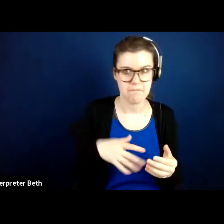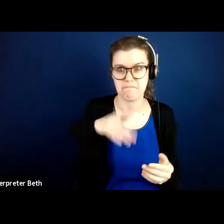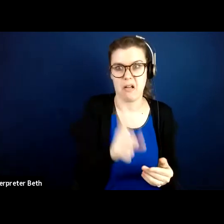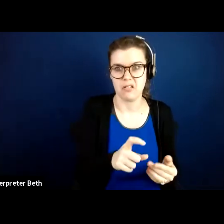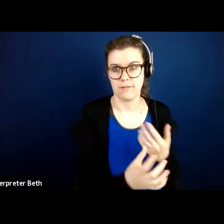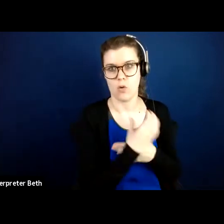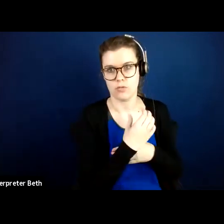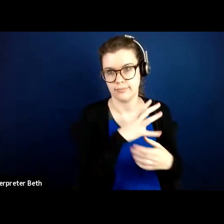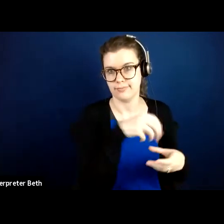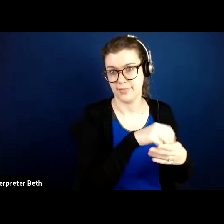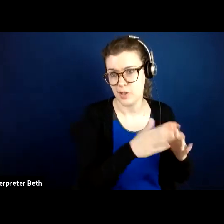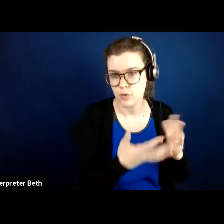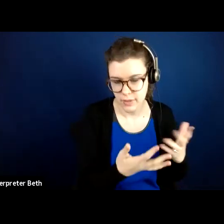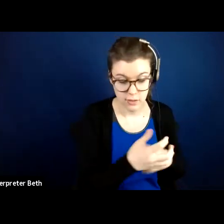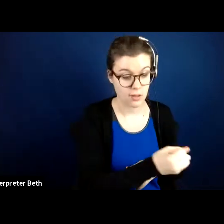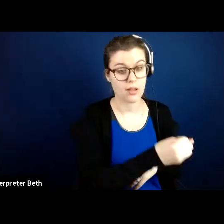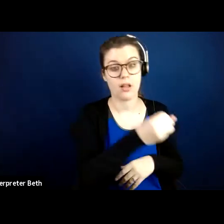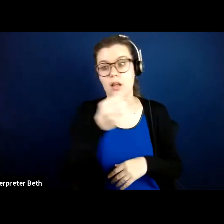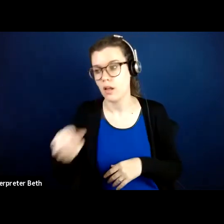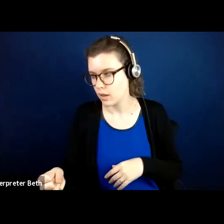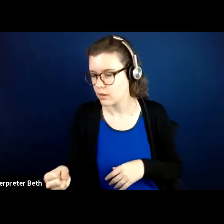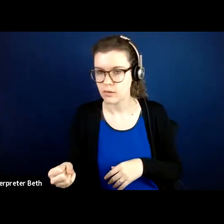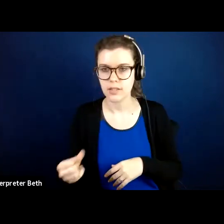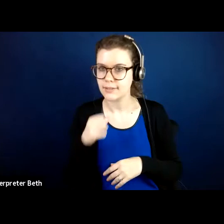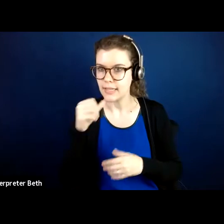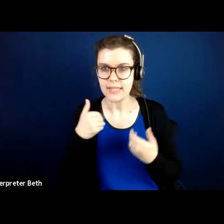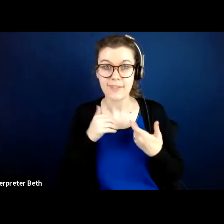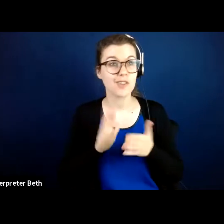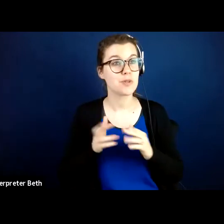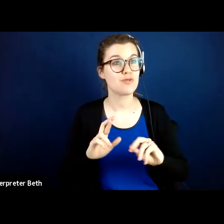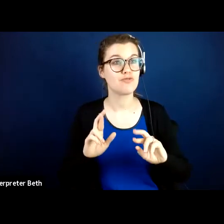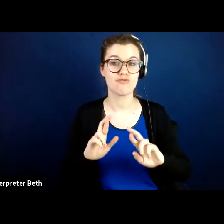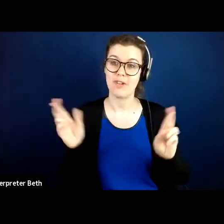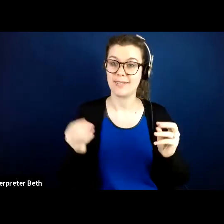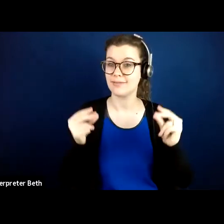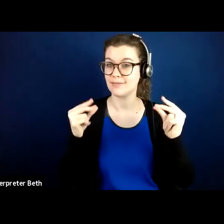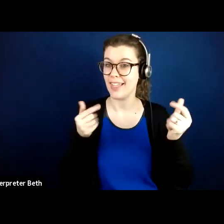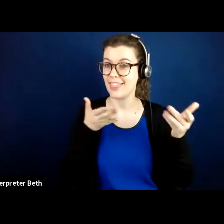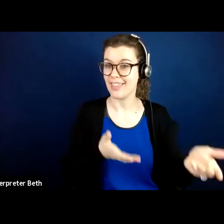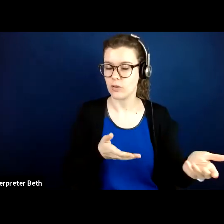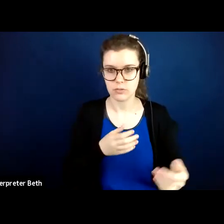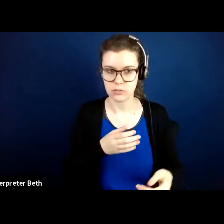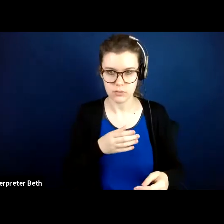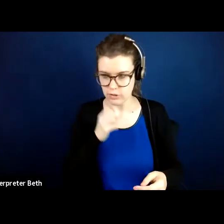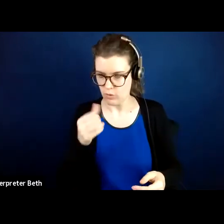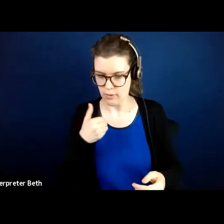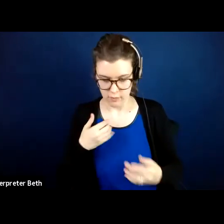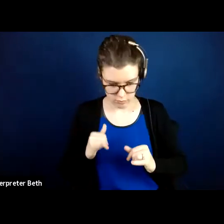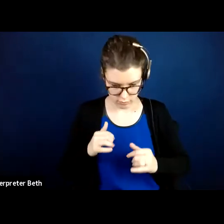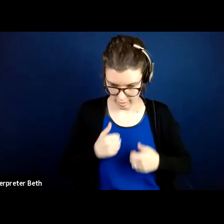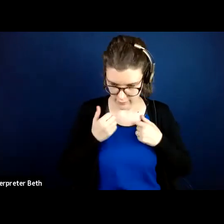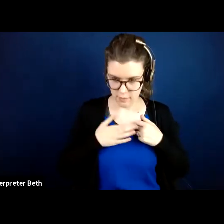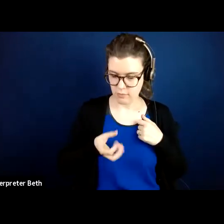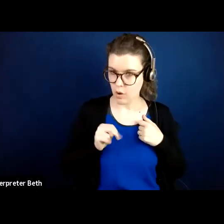lose access to that ready-made community that they were used to having access